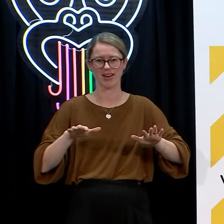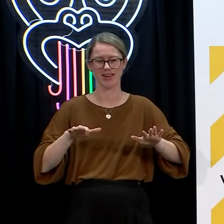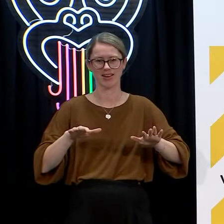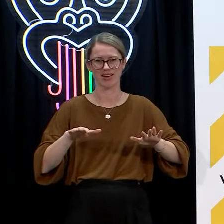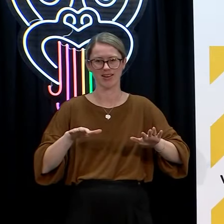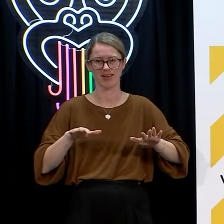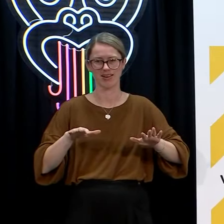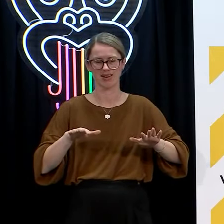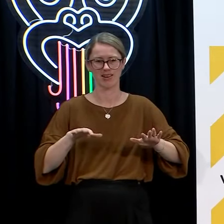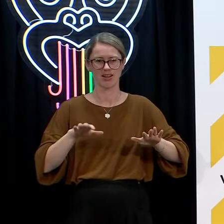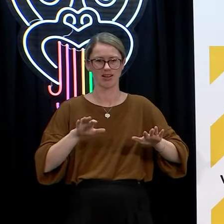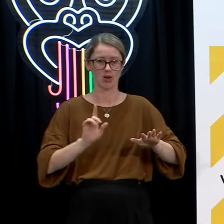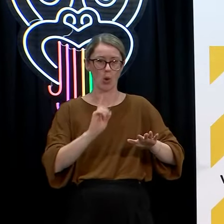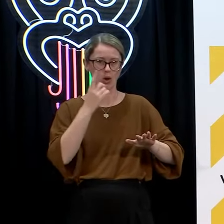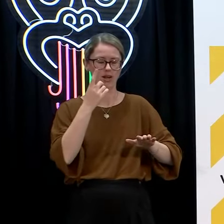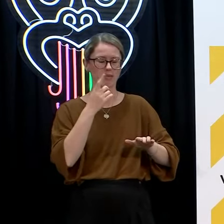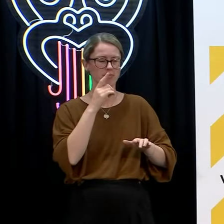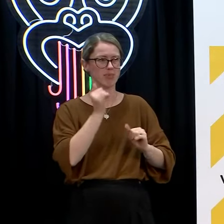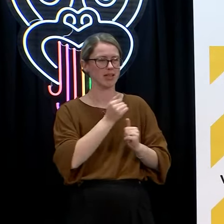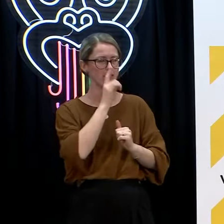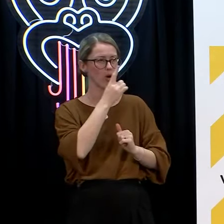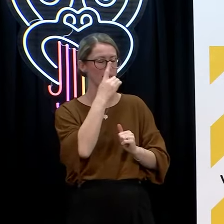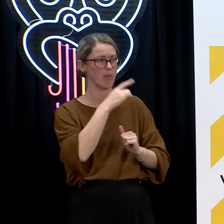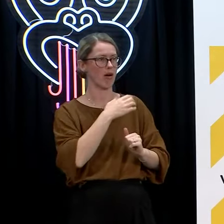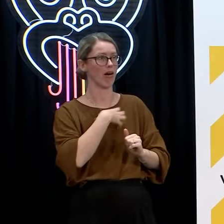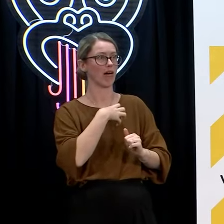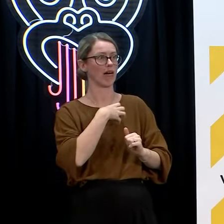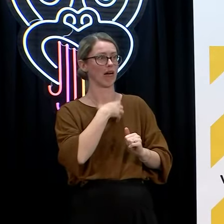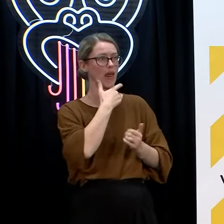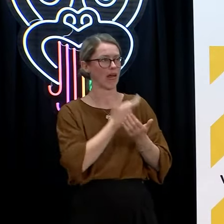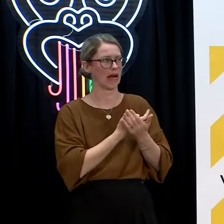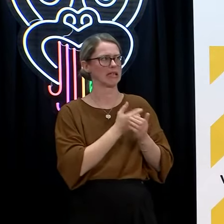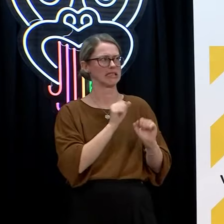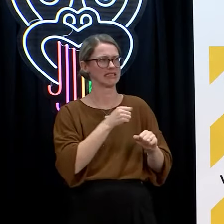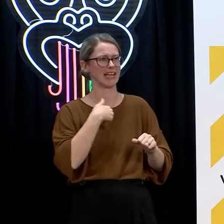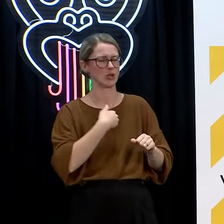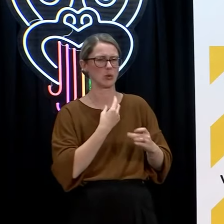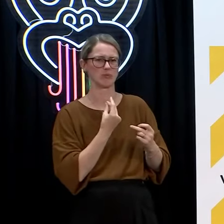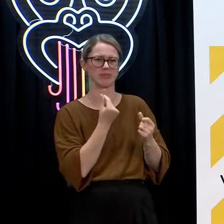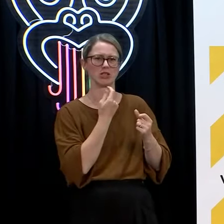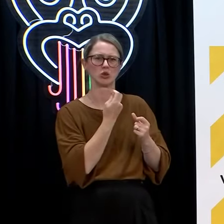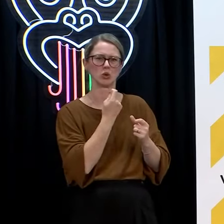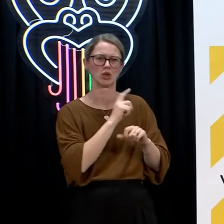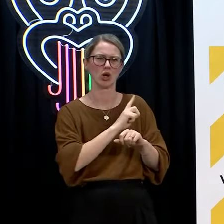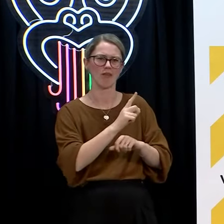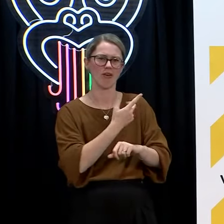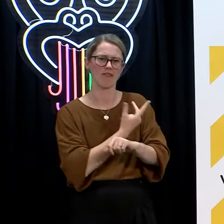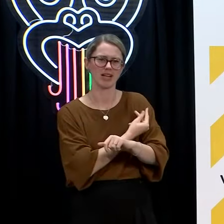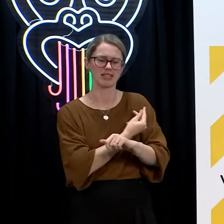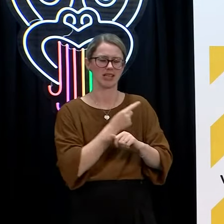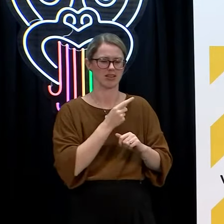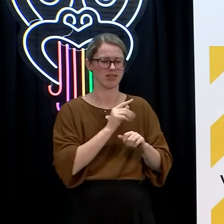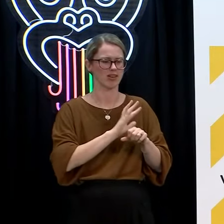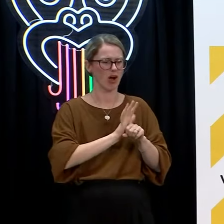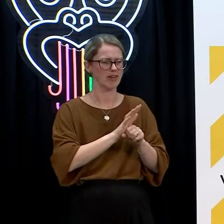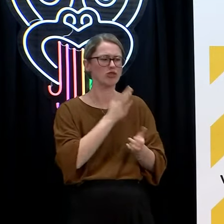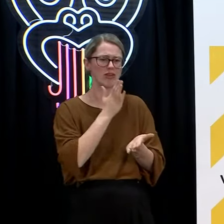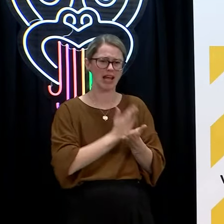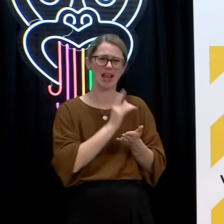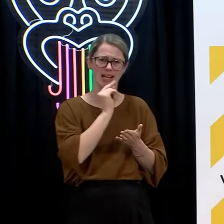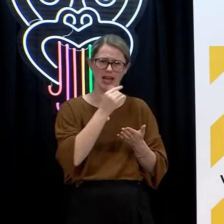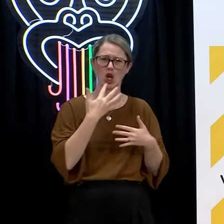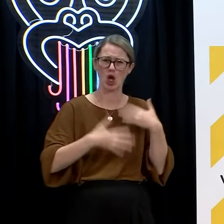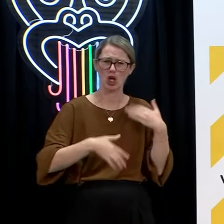people, in particular Aucklanders, a reality check that actually the virus is not just real, but it can be